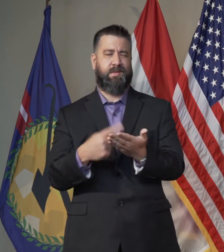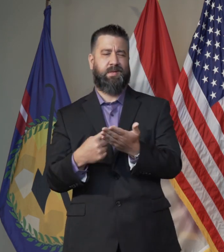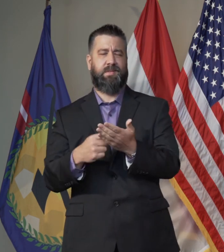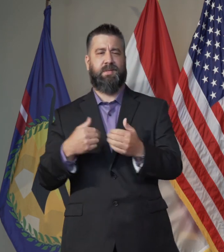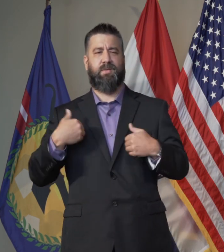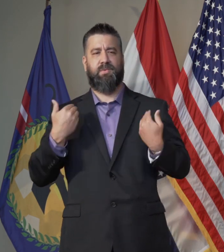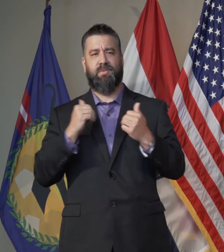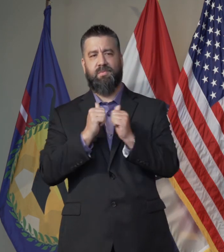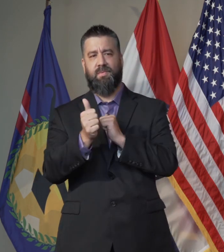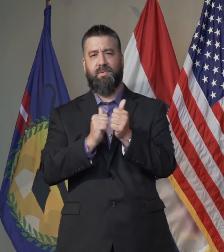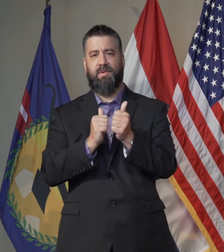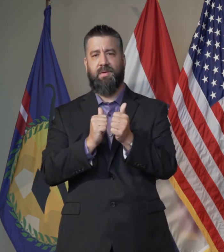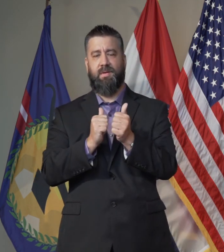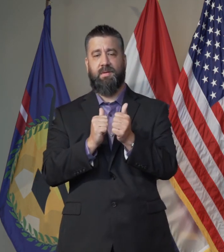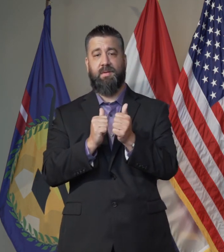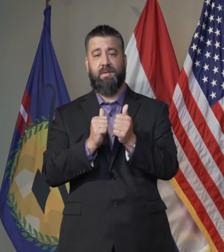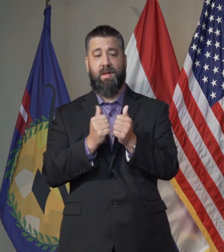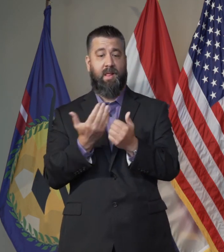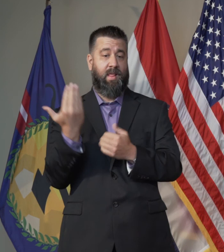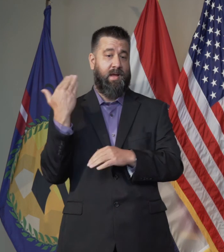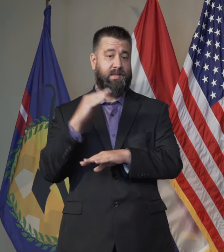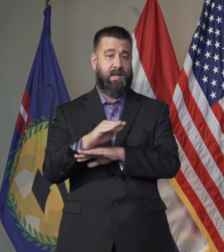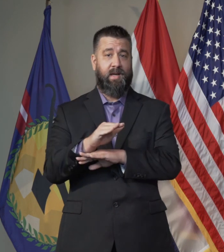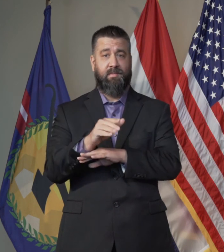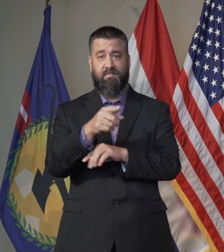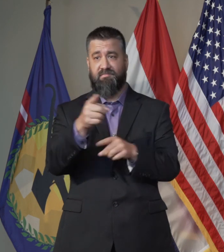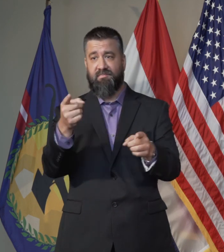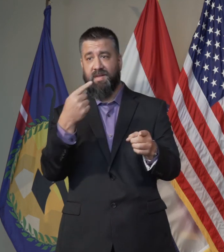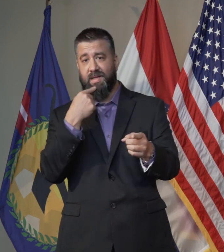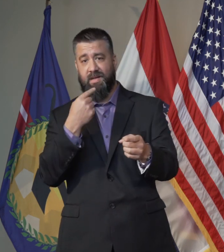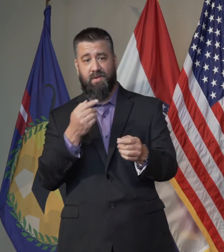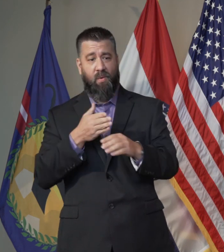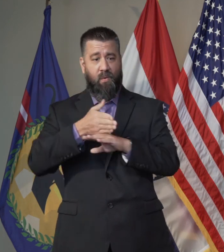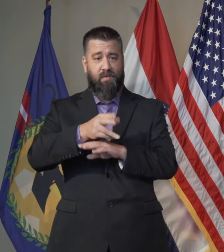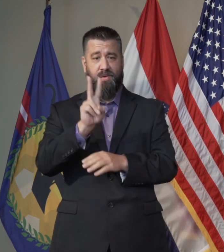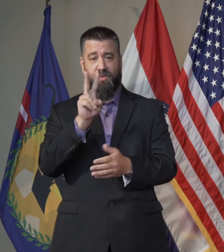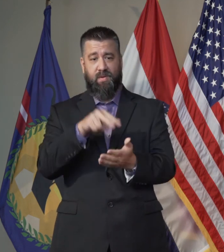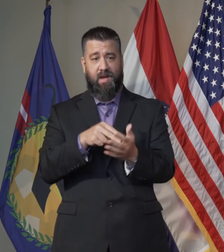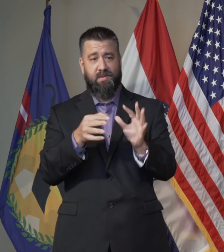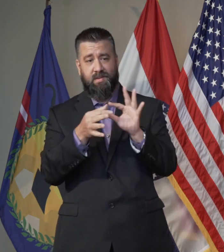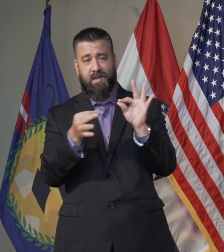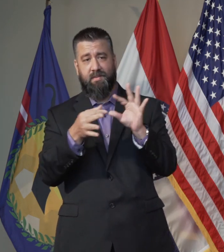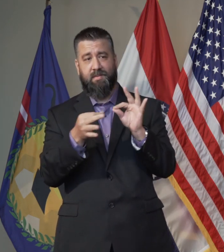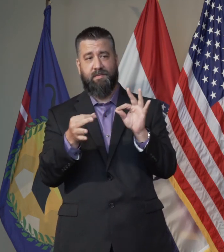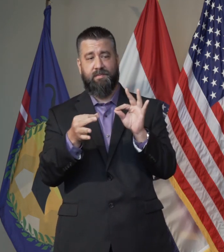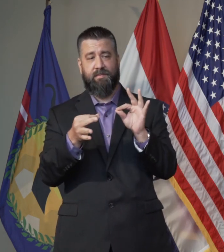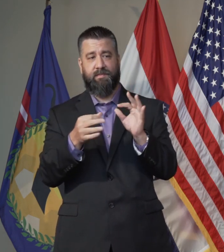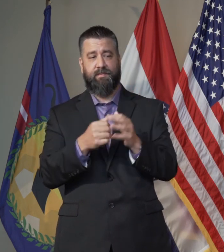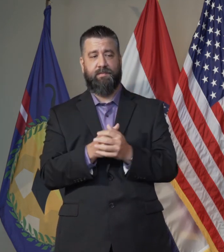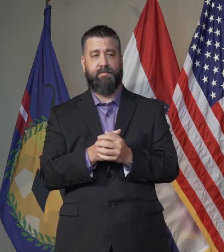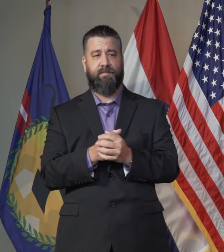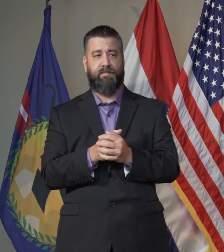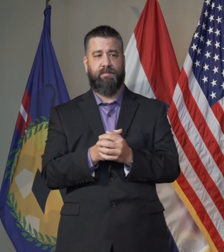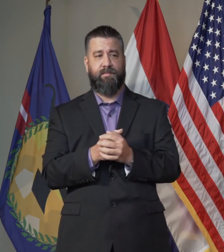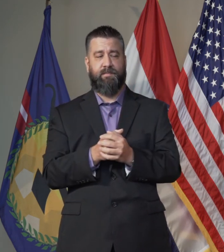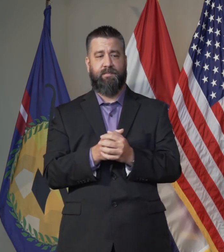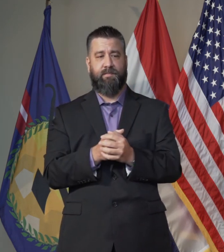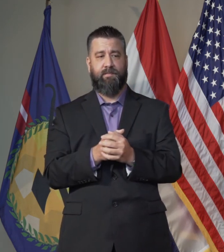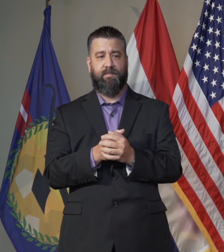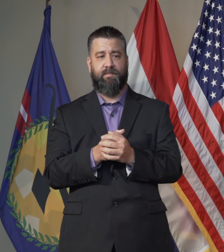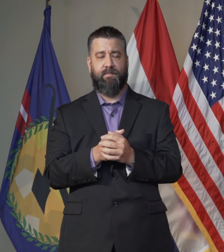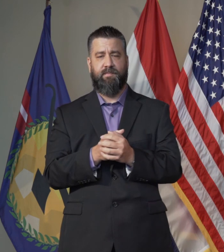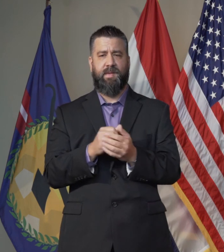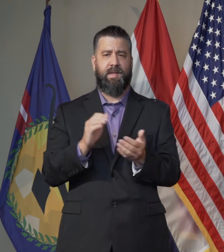night they were saying there was more than 2,000. Can you talk, I mean, there seems to be, and it was admitted last night during the meeting, a change of heart by